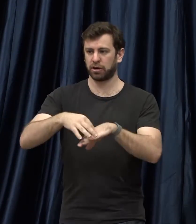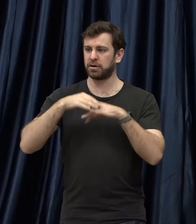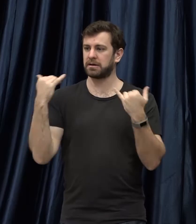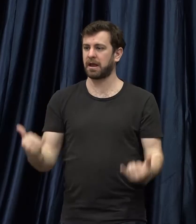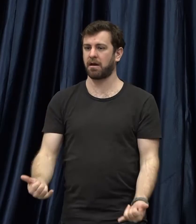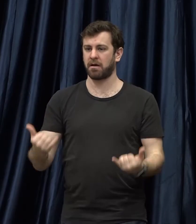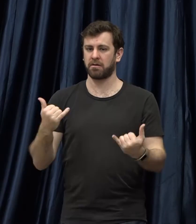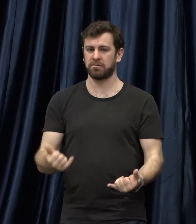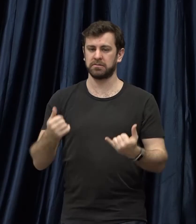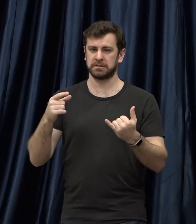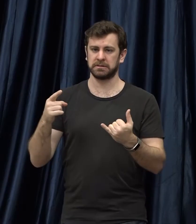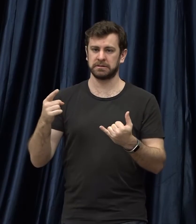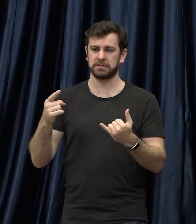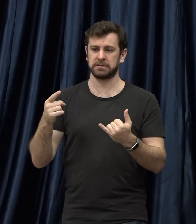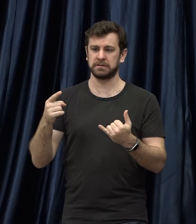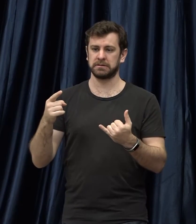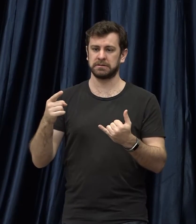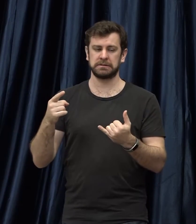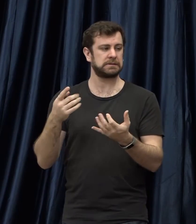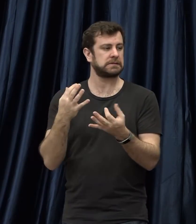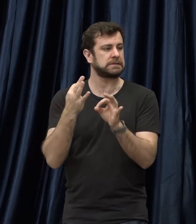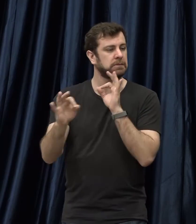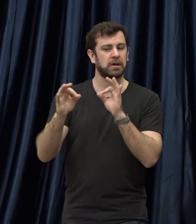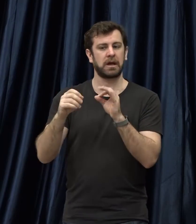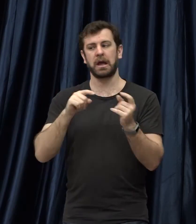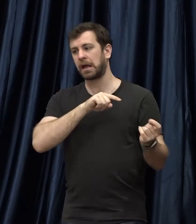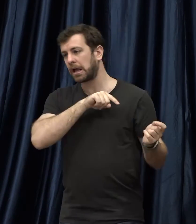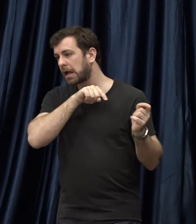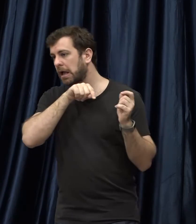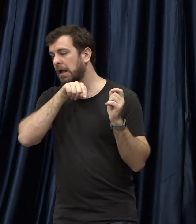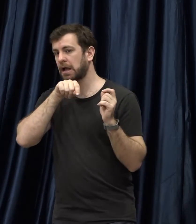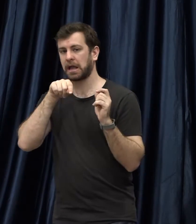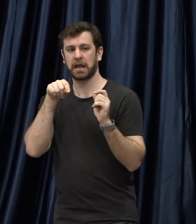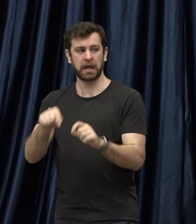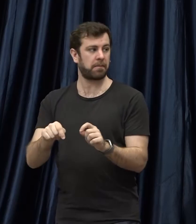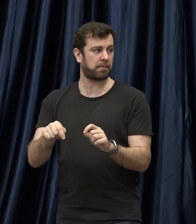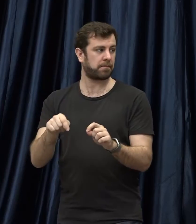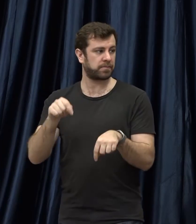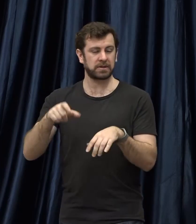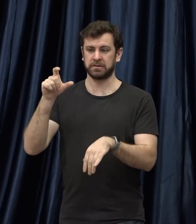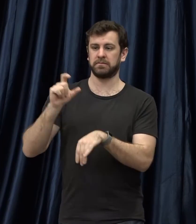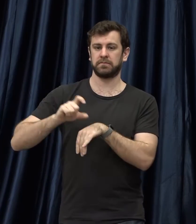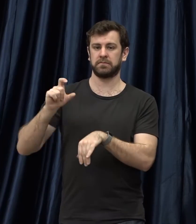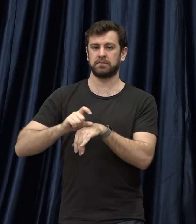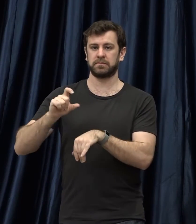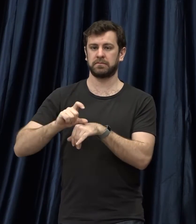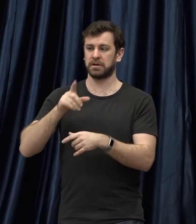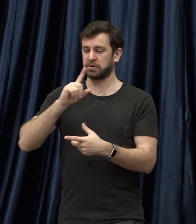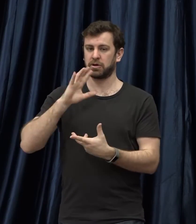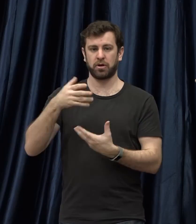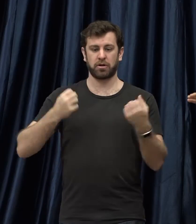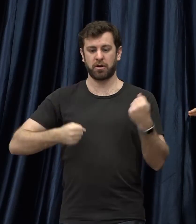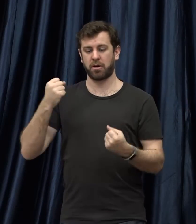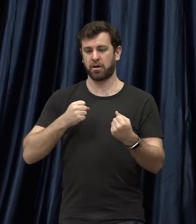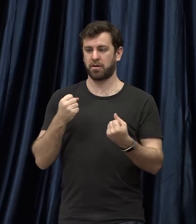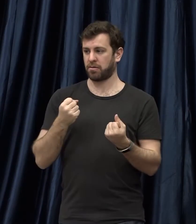the simple act of coming into the masjid and parking your car properly, of taking time